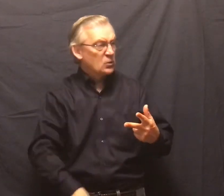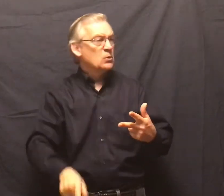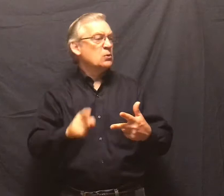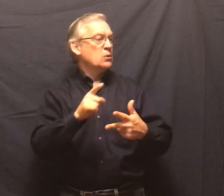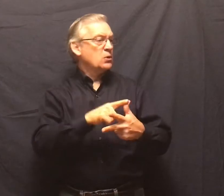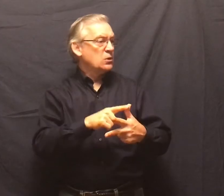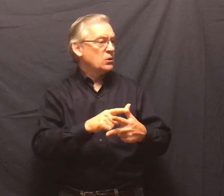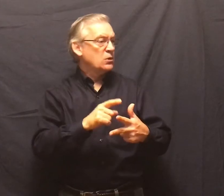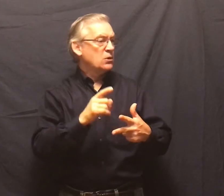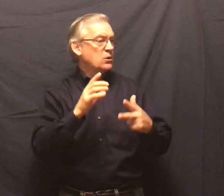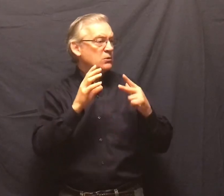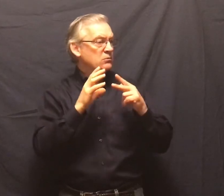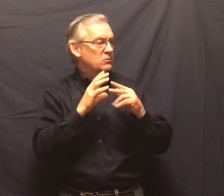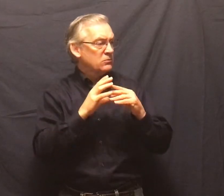cots,